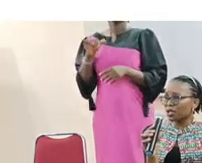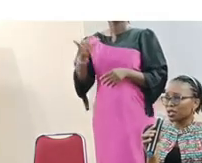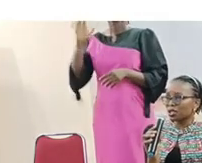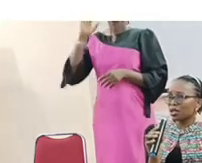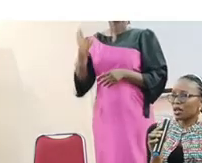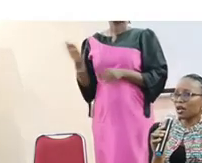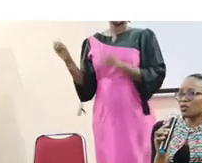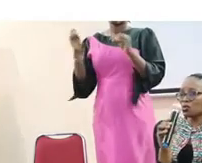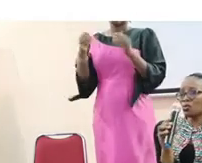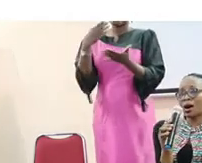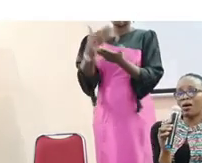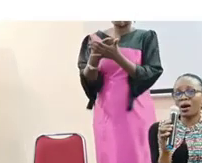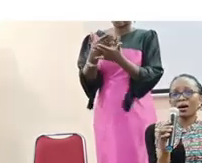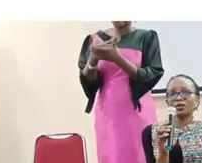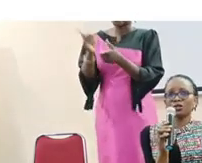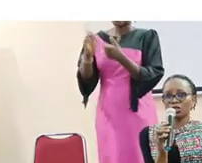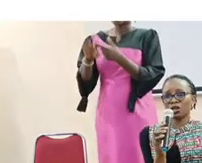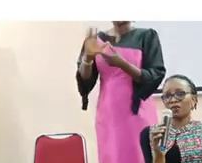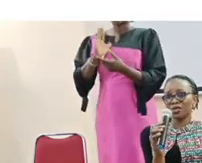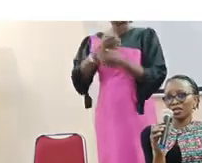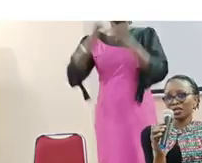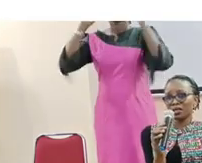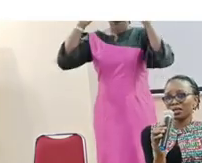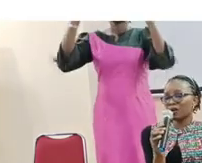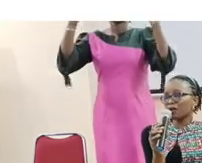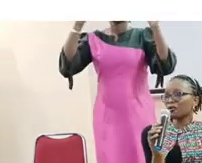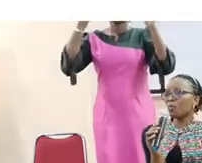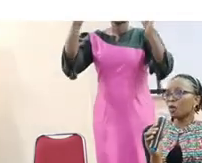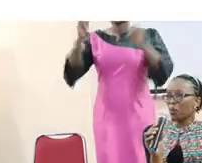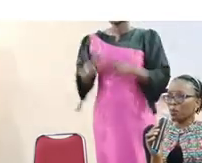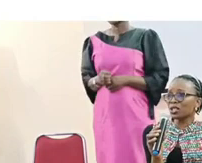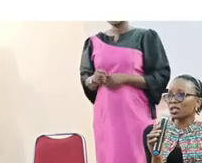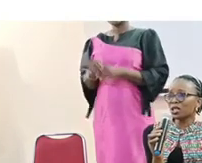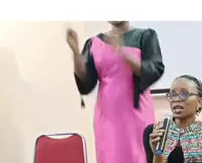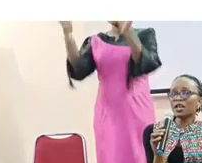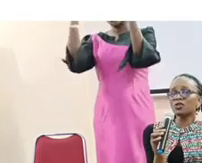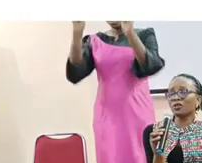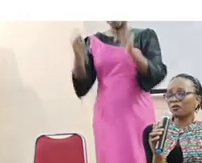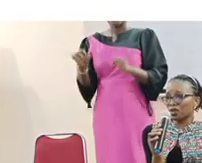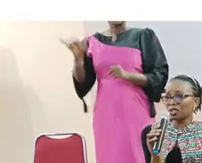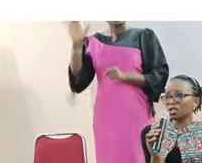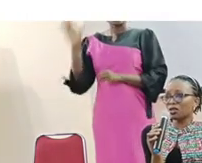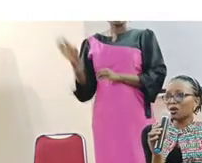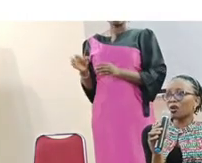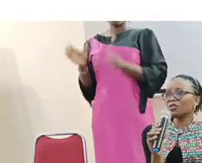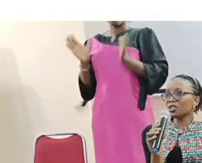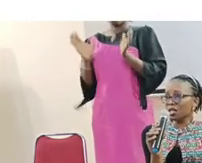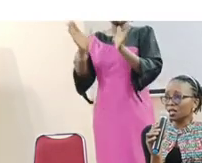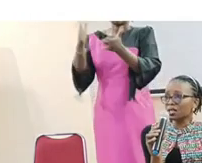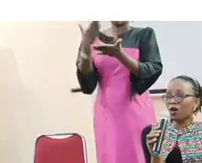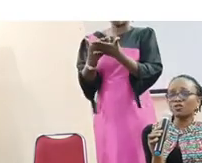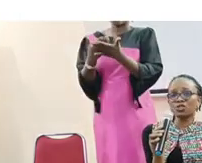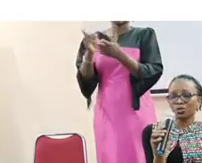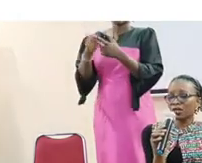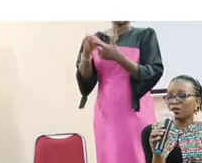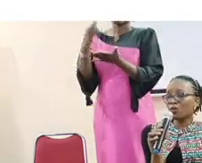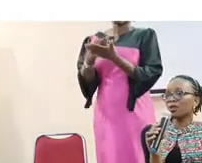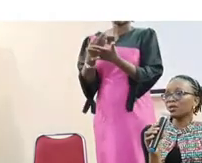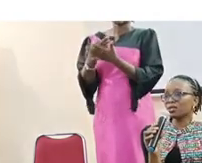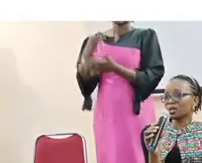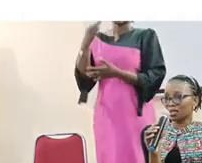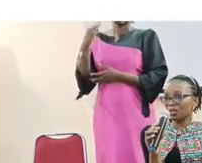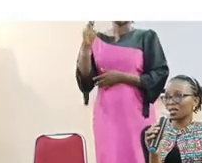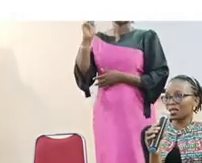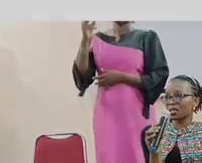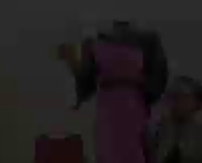pump money into our educational facilities. They will pump money into the funding of the needs of children